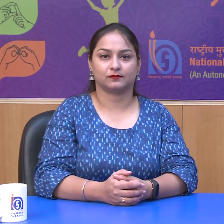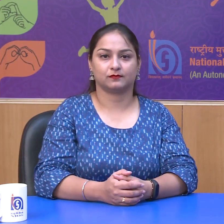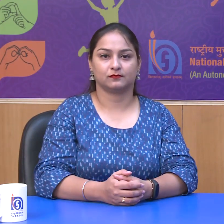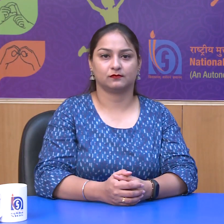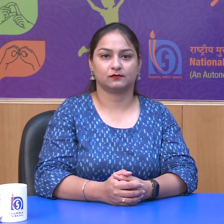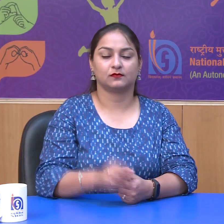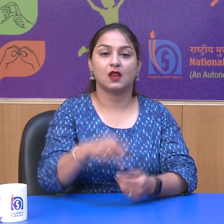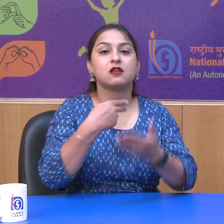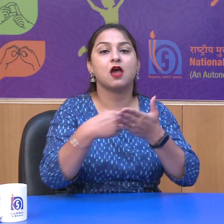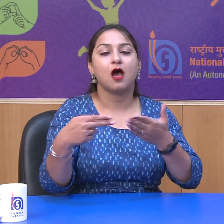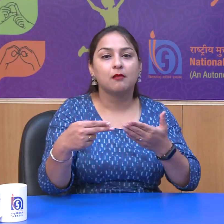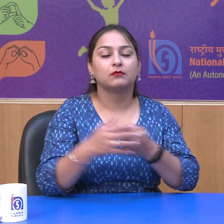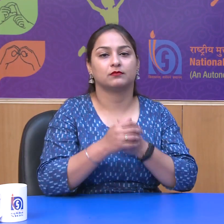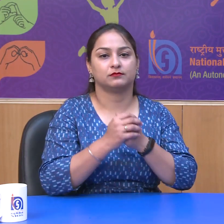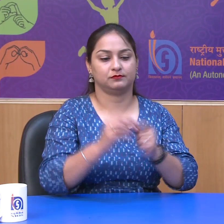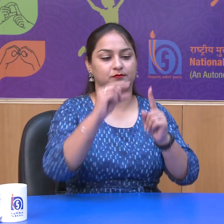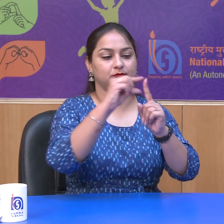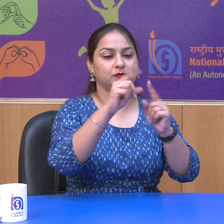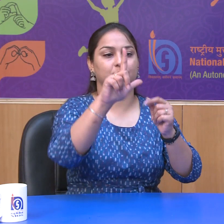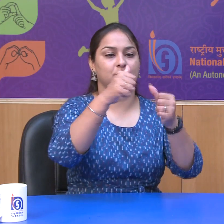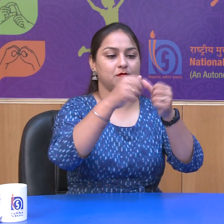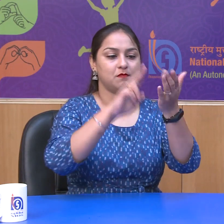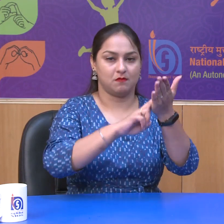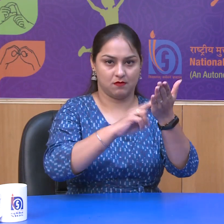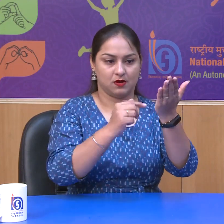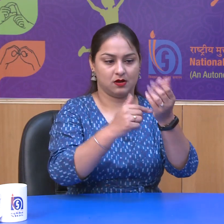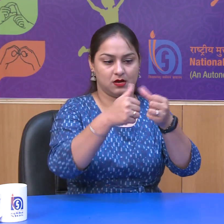Its name is plantation farming.